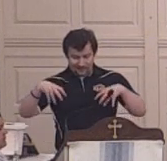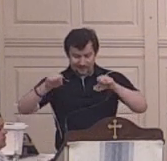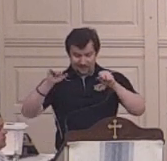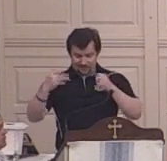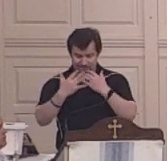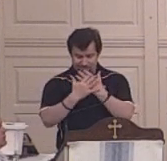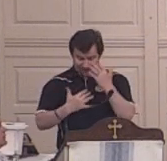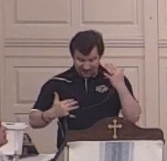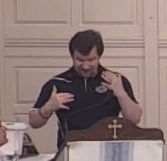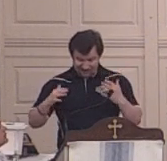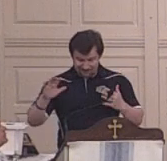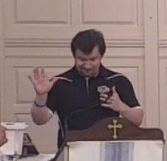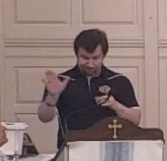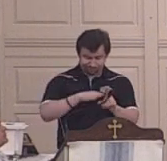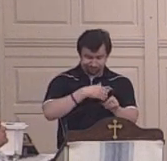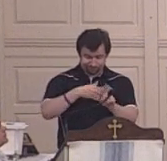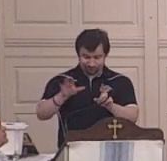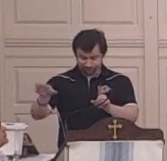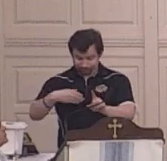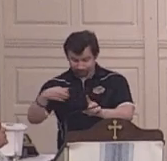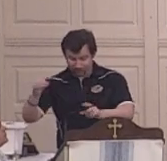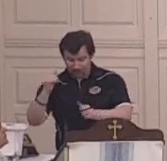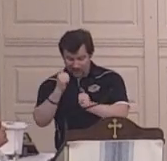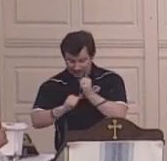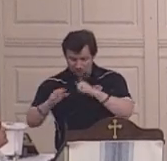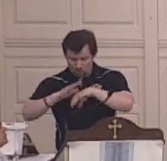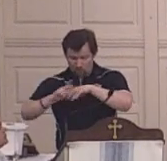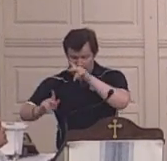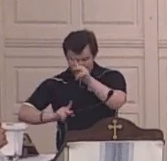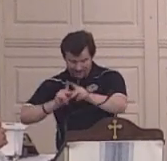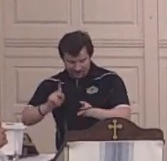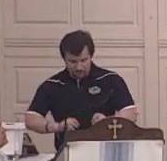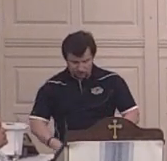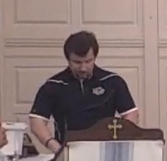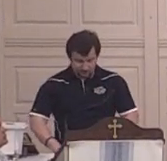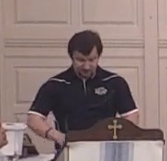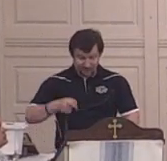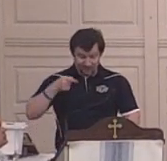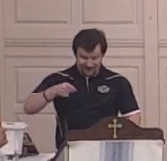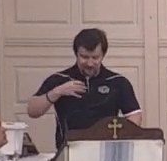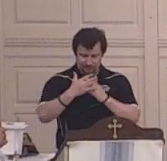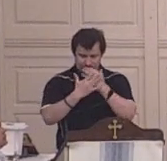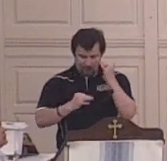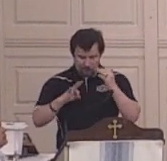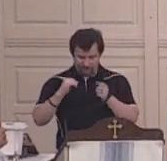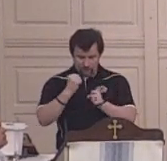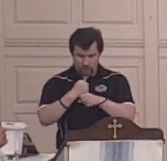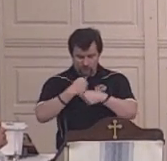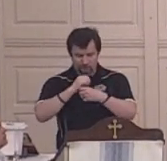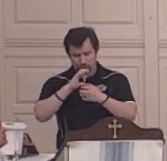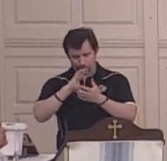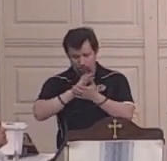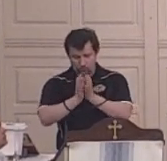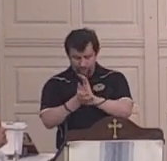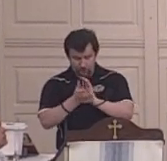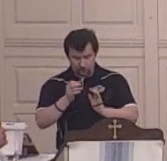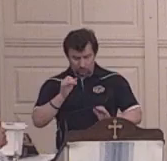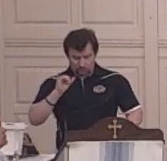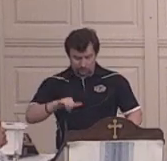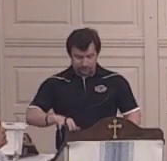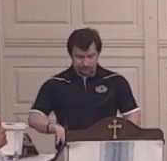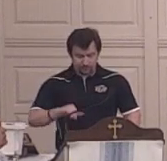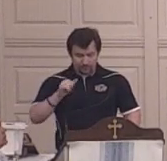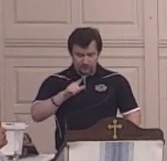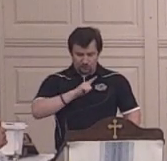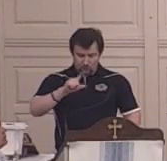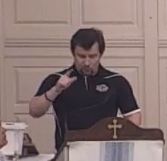Then he took the blood and sprinkled it on the people, saying, "This is the blood of